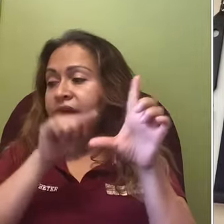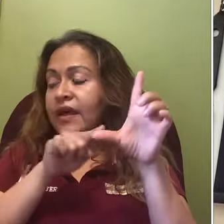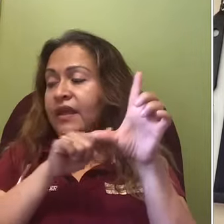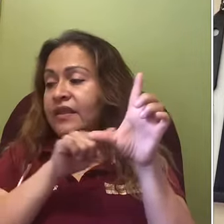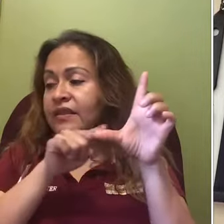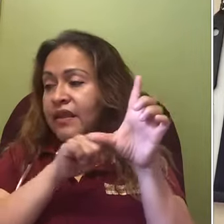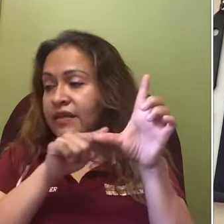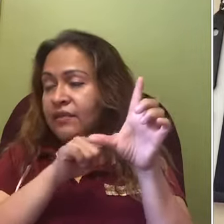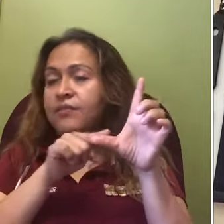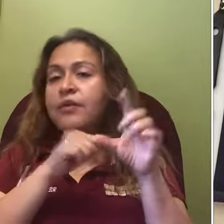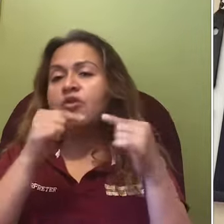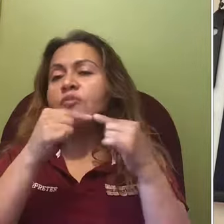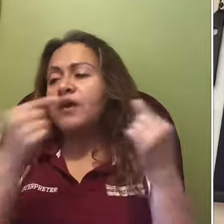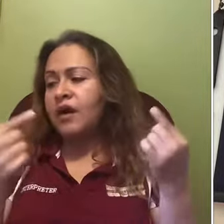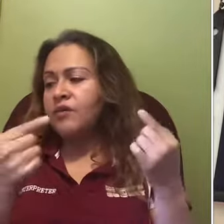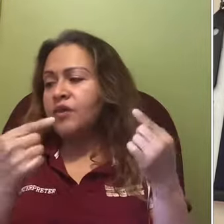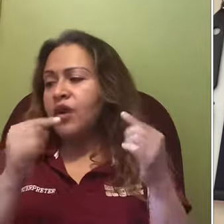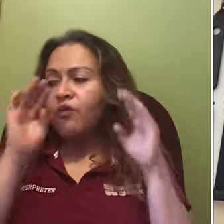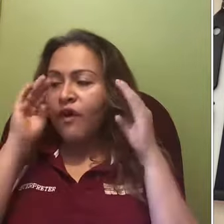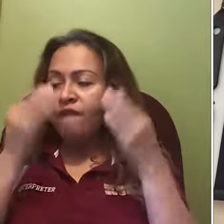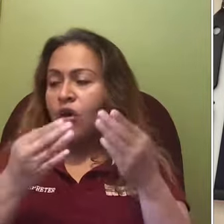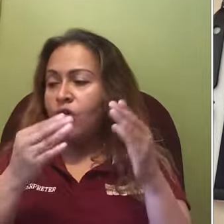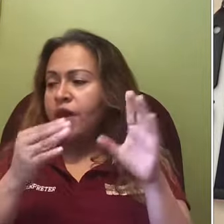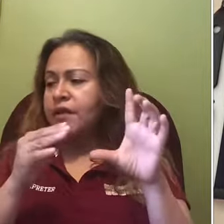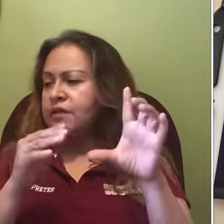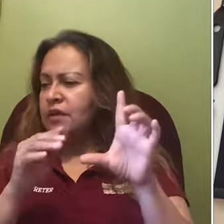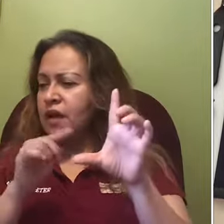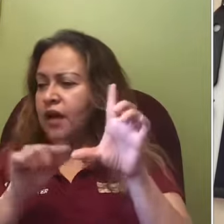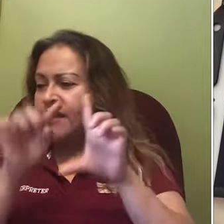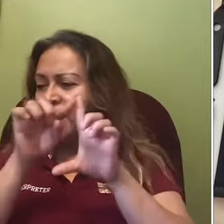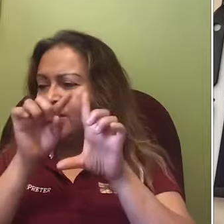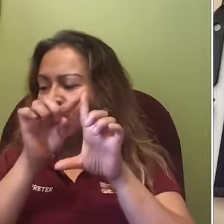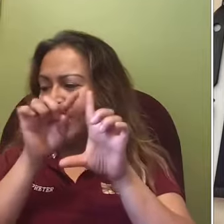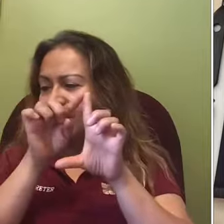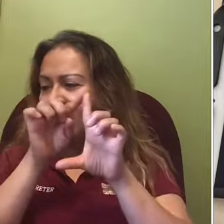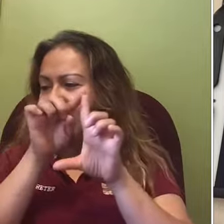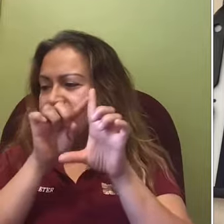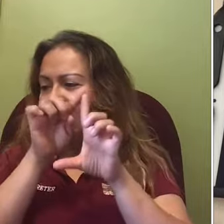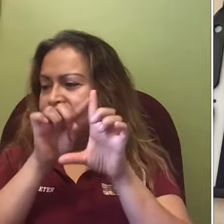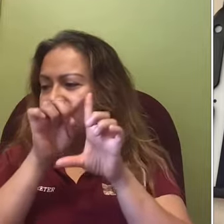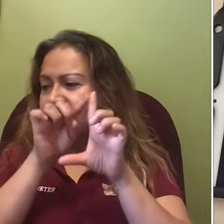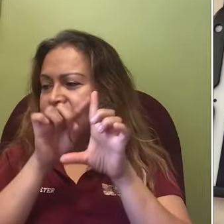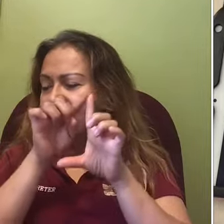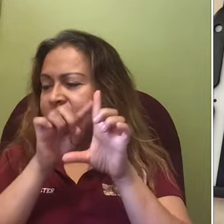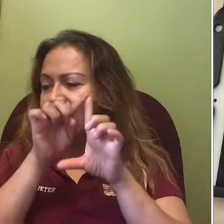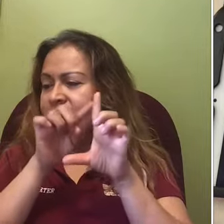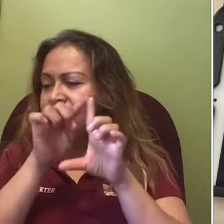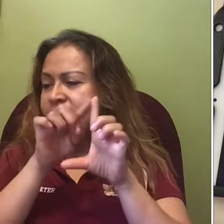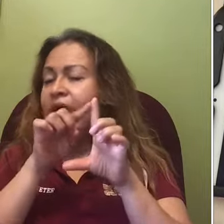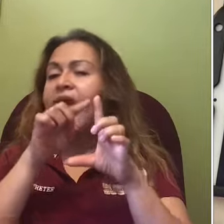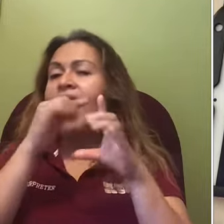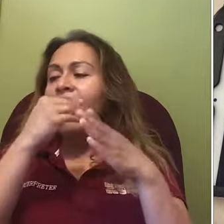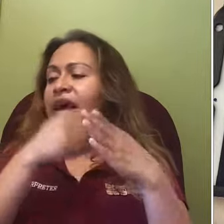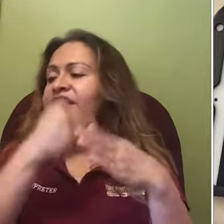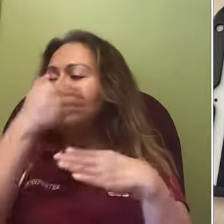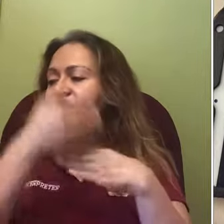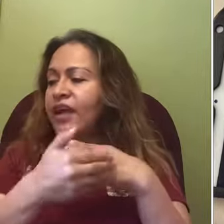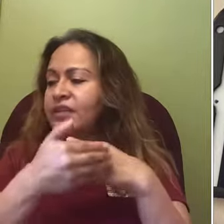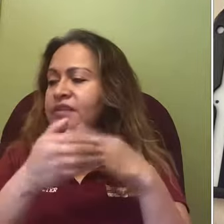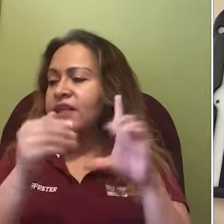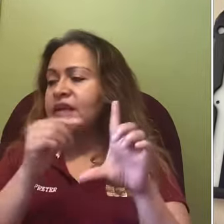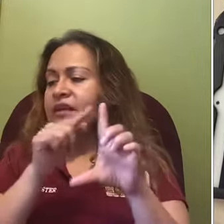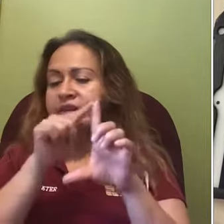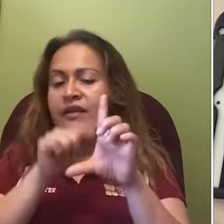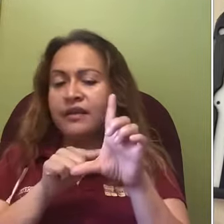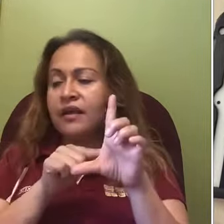adjacent. But we're just focusing on this angle right over here. So cosine of this angle, we hear about adjacent. Well, the adjacent side to this angle